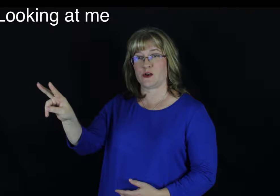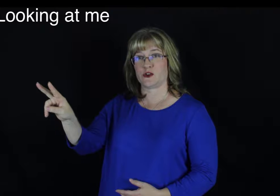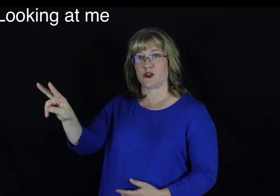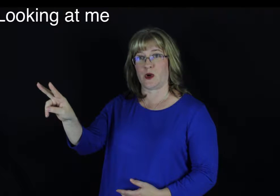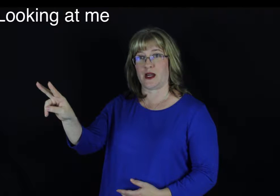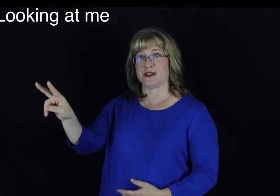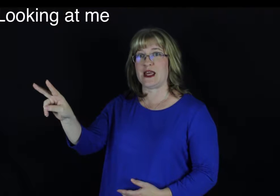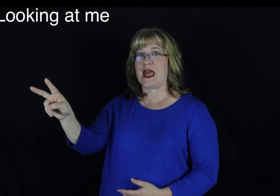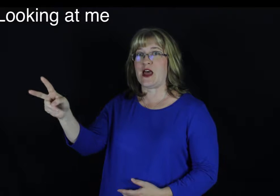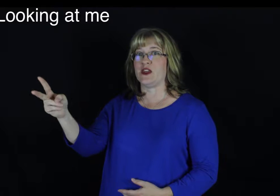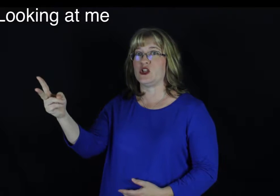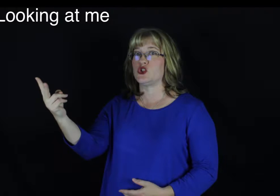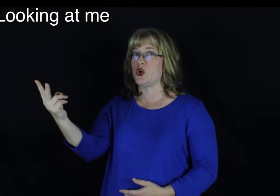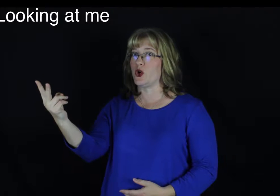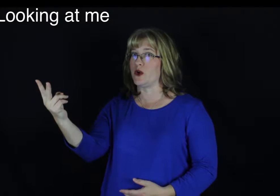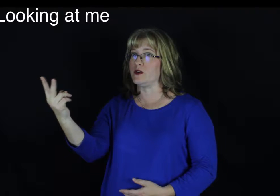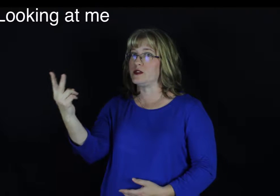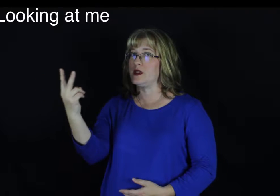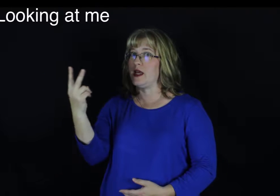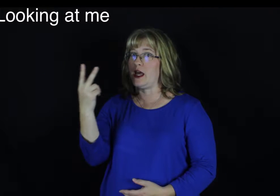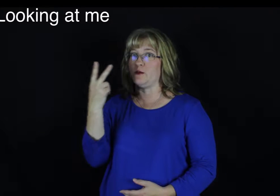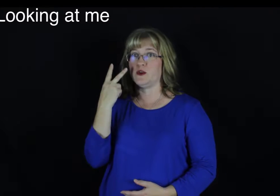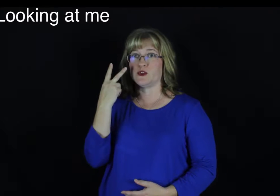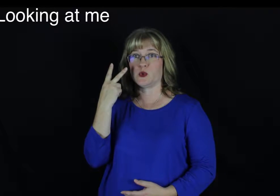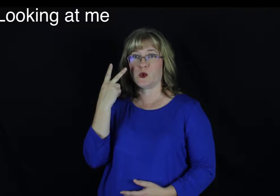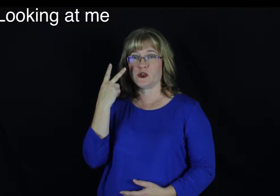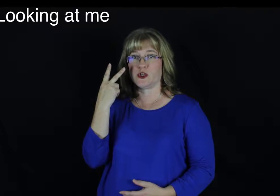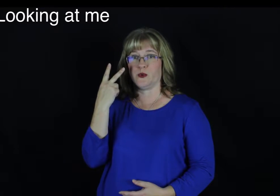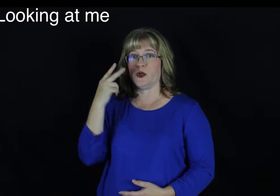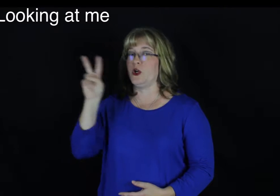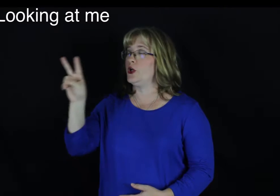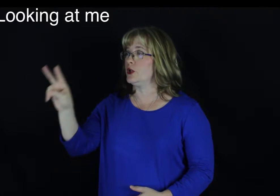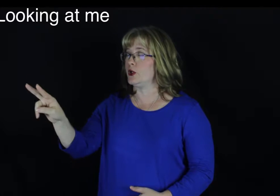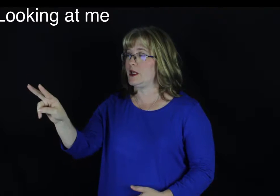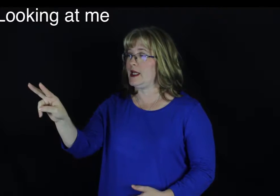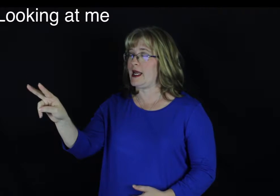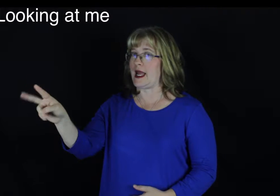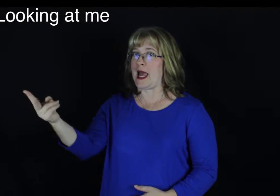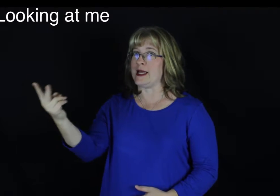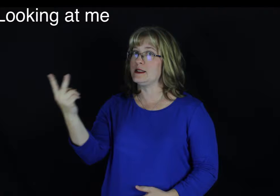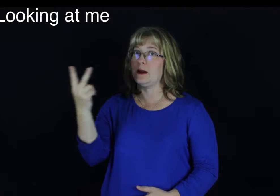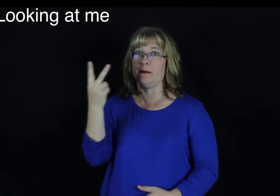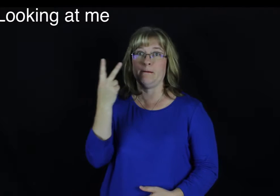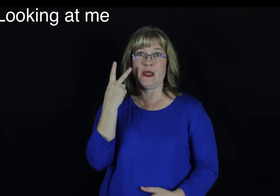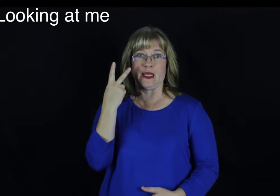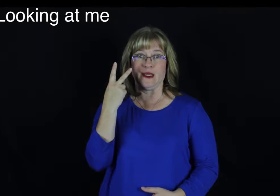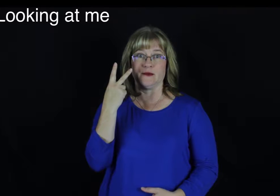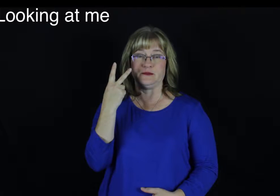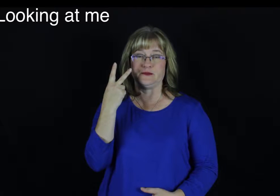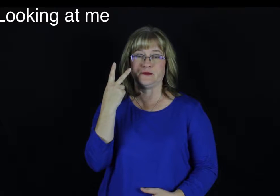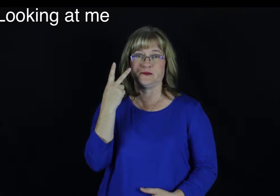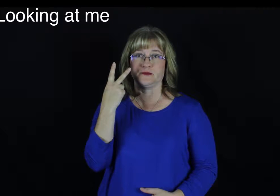character's two eyes, and then it turns and moves towards you, looking at me.